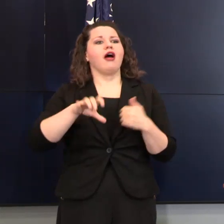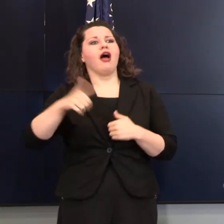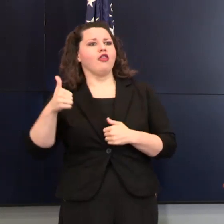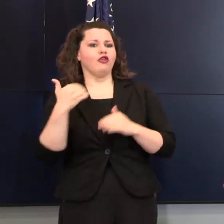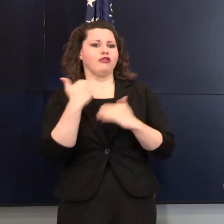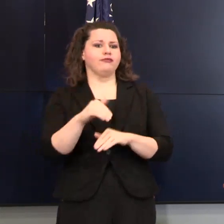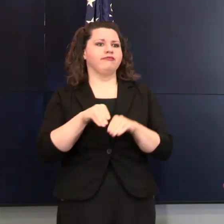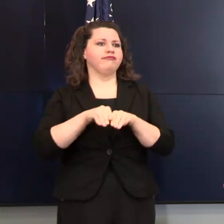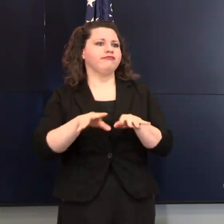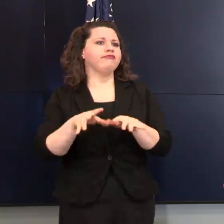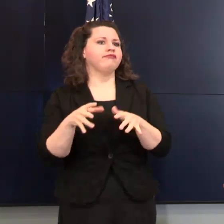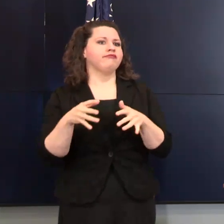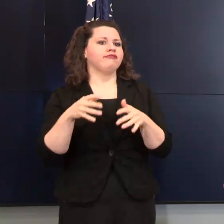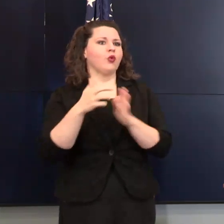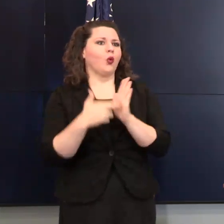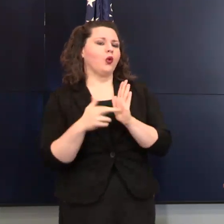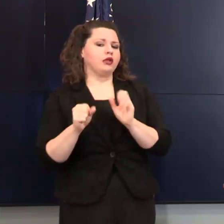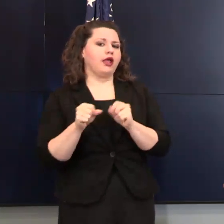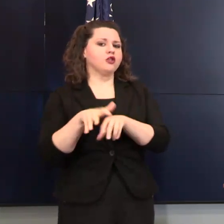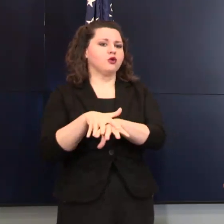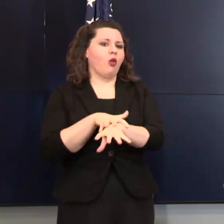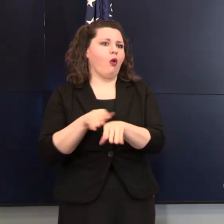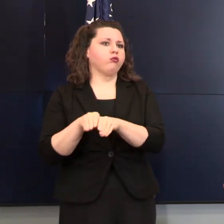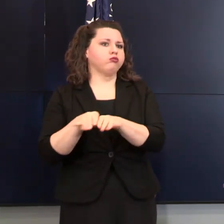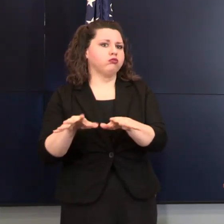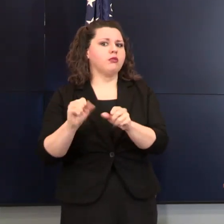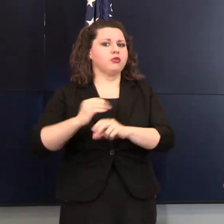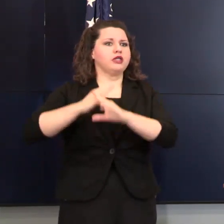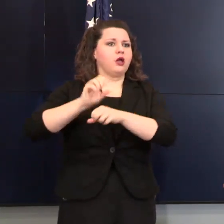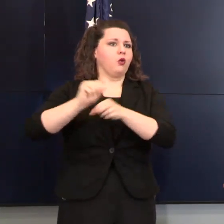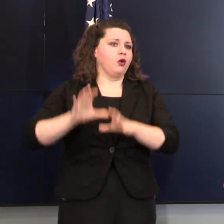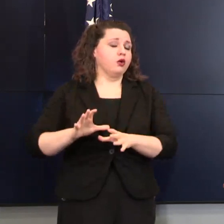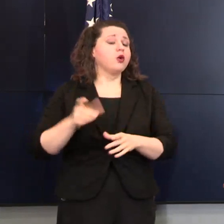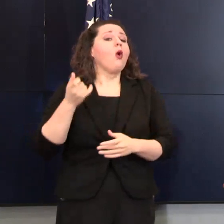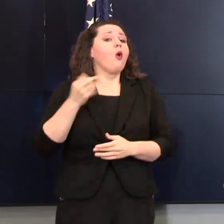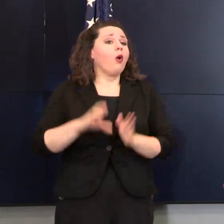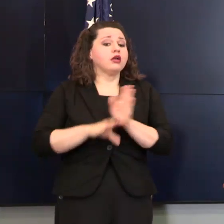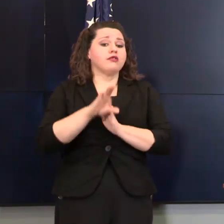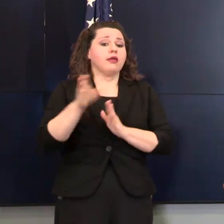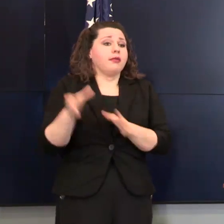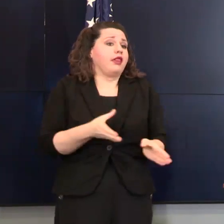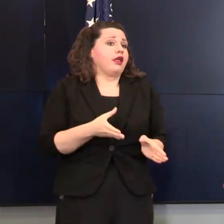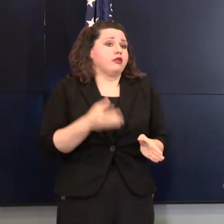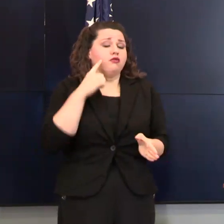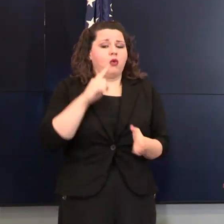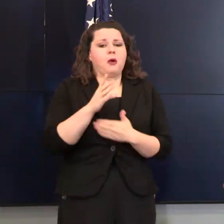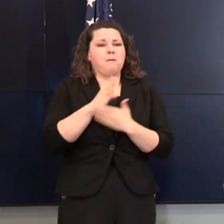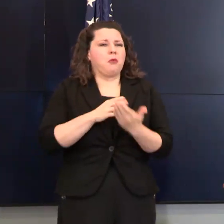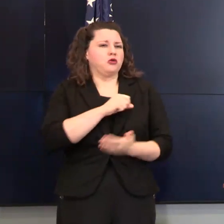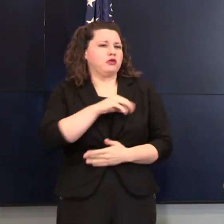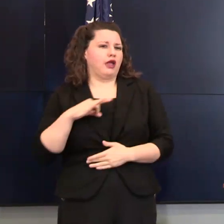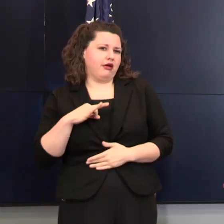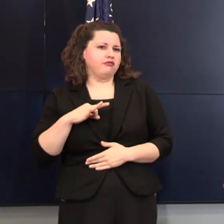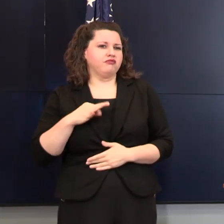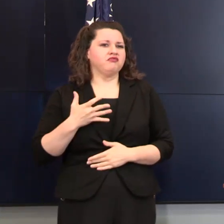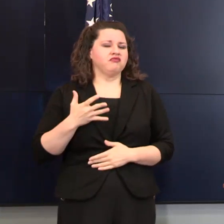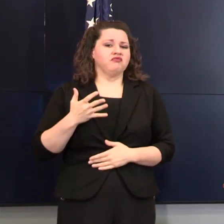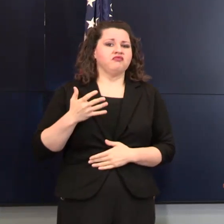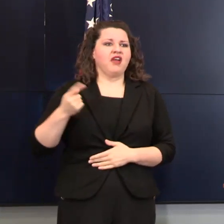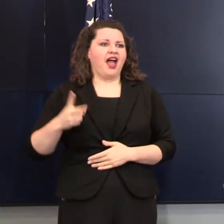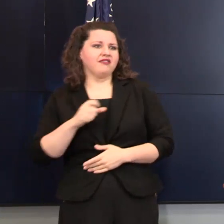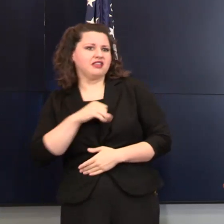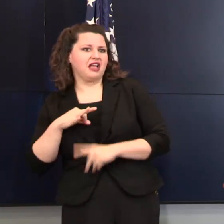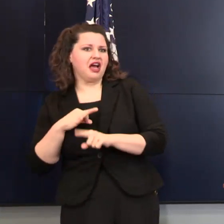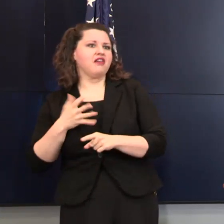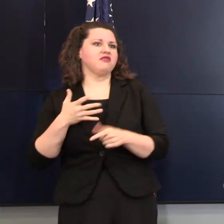understand the virus activity, identify and isolate people who are sick, and implement, where possible, or if they have